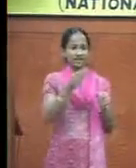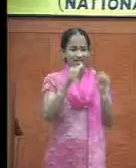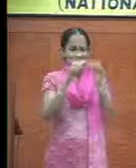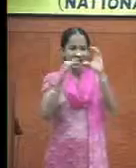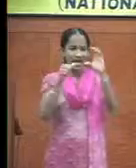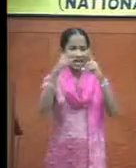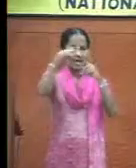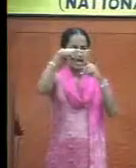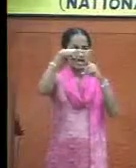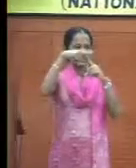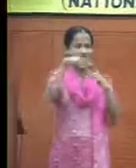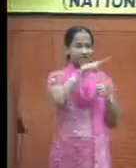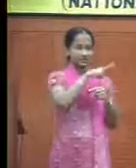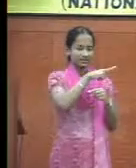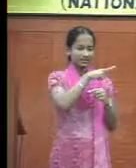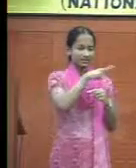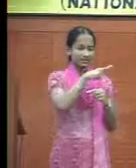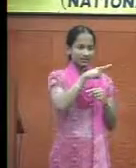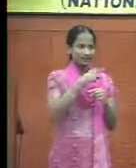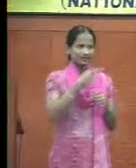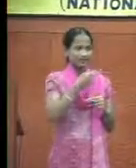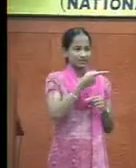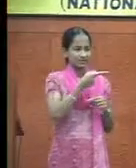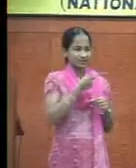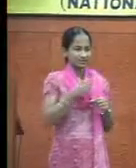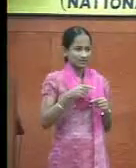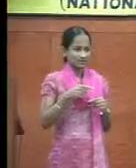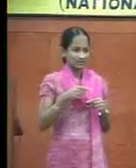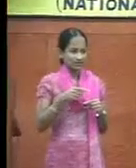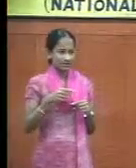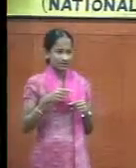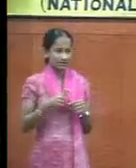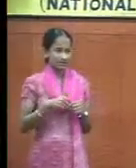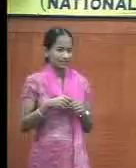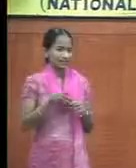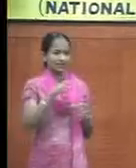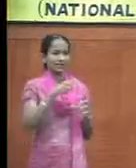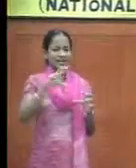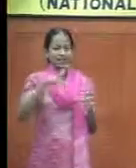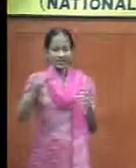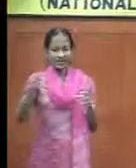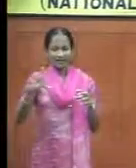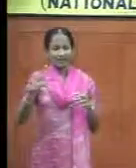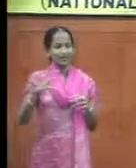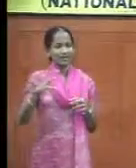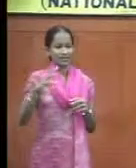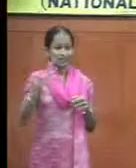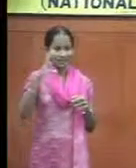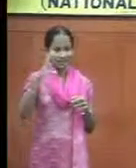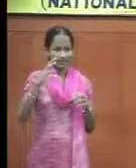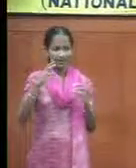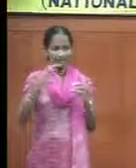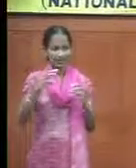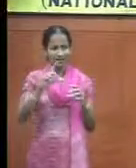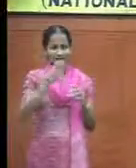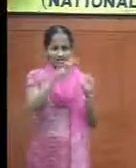as per the act, you have to, in the central coordination committee and state coordination committee, so many normal persons